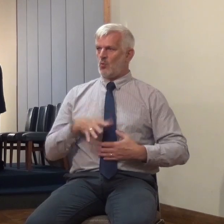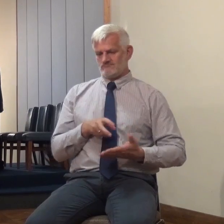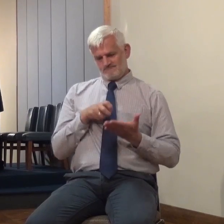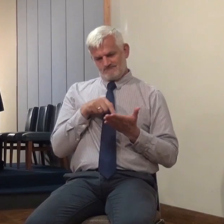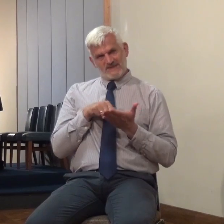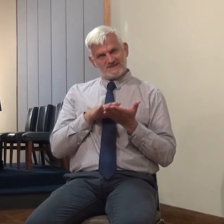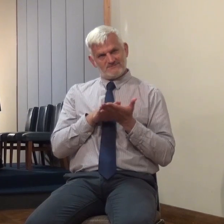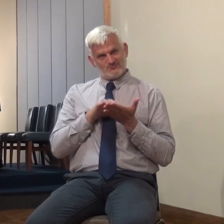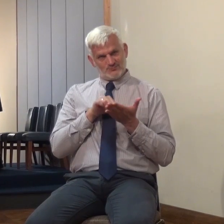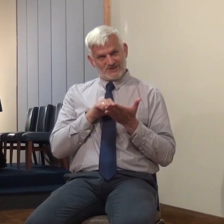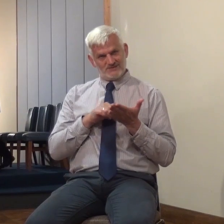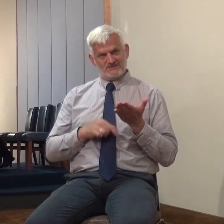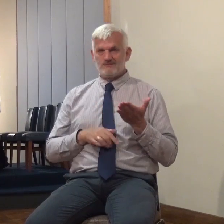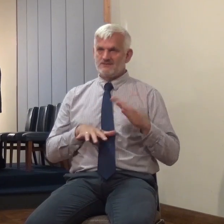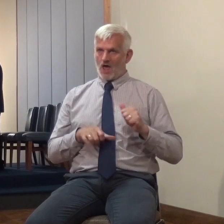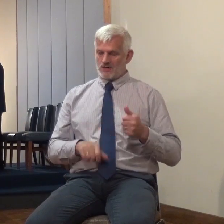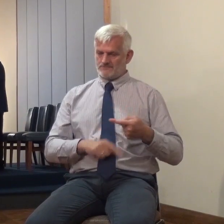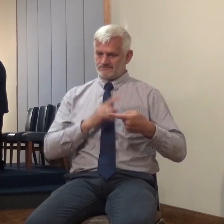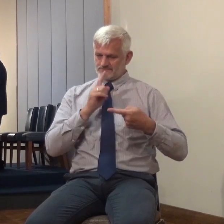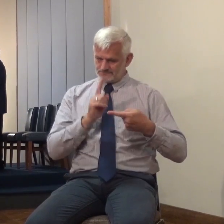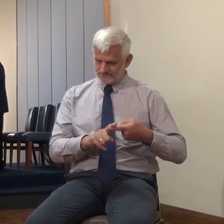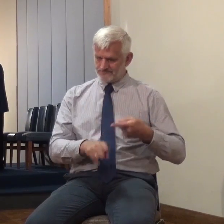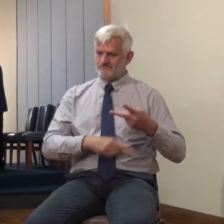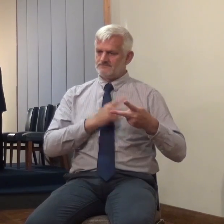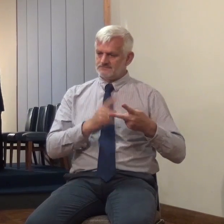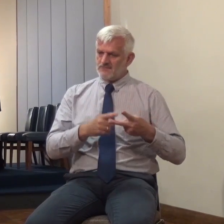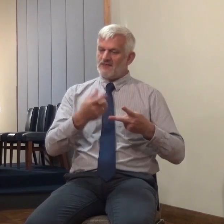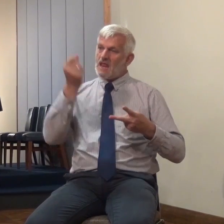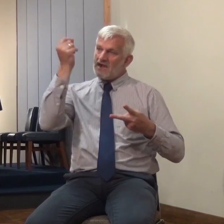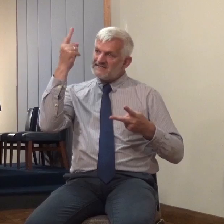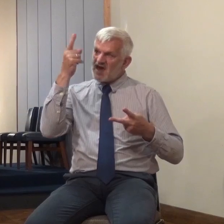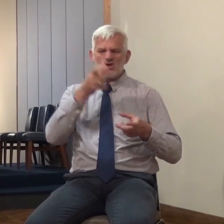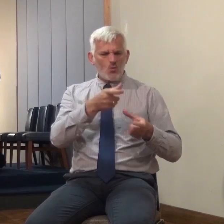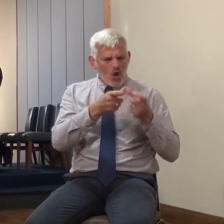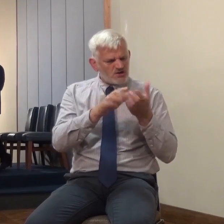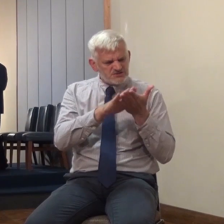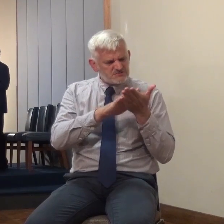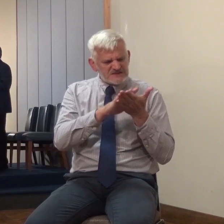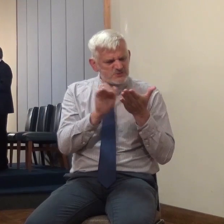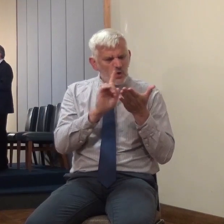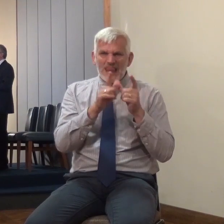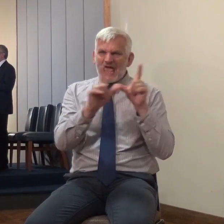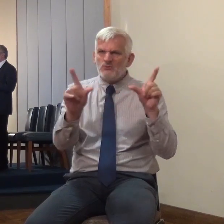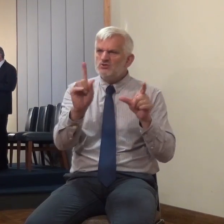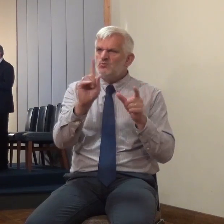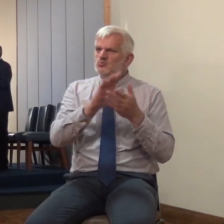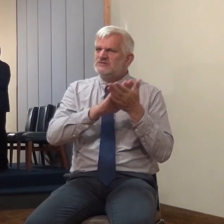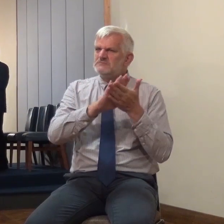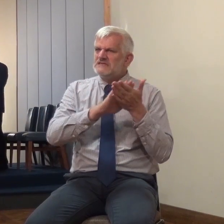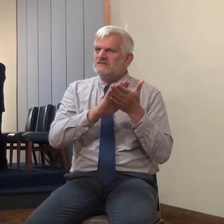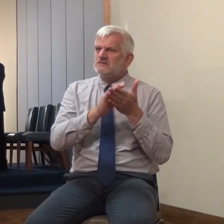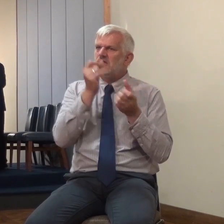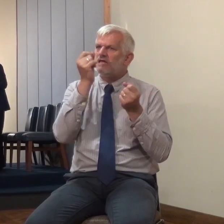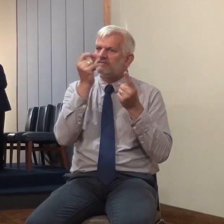of all, of this passage, understand something of the different words, the language that Paul